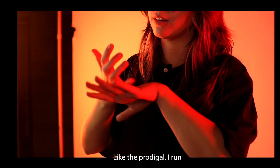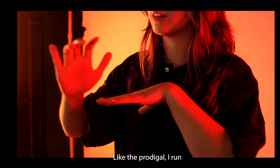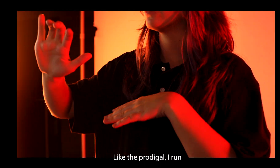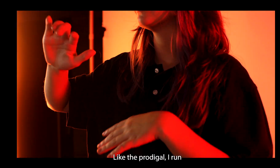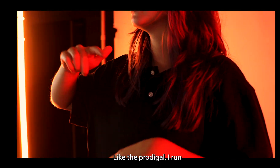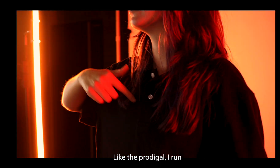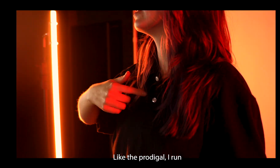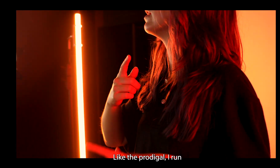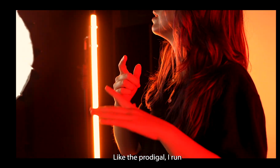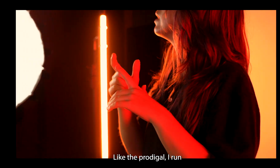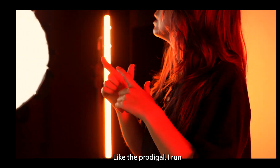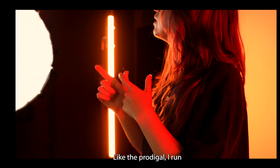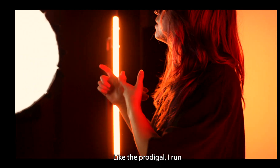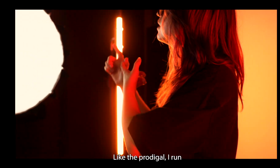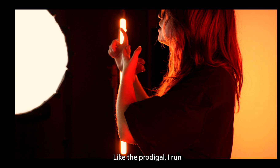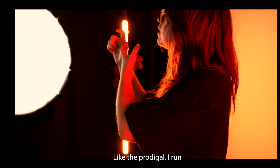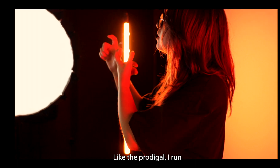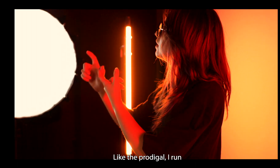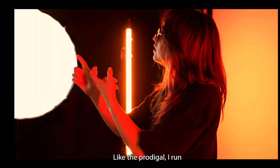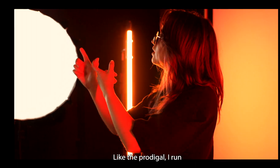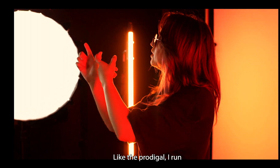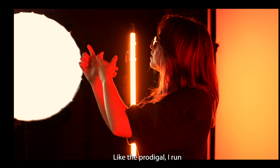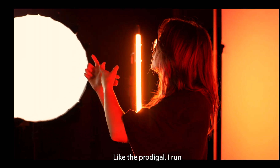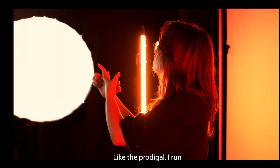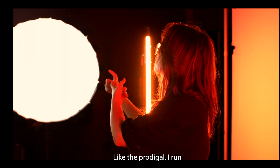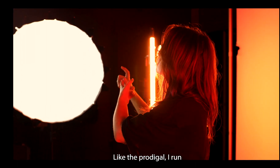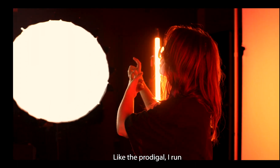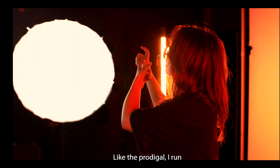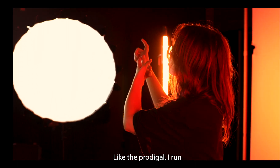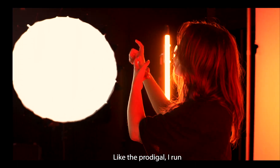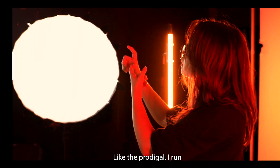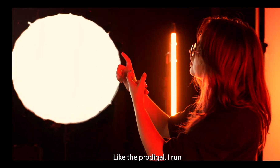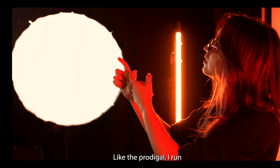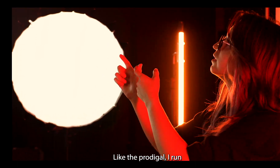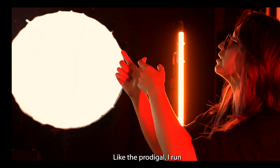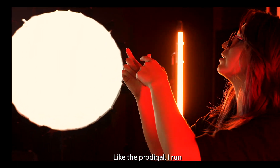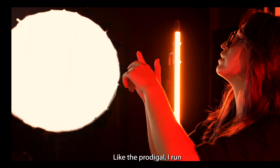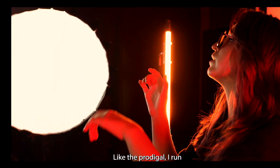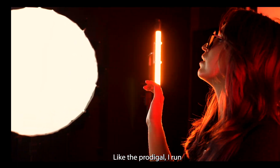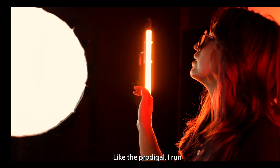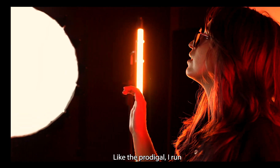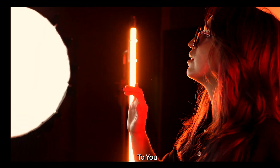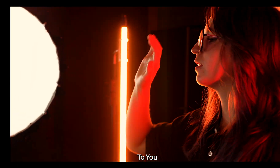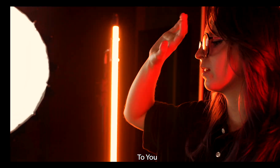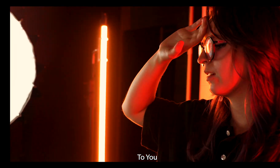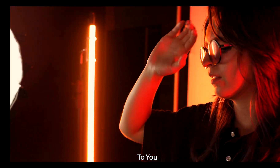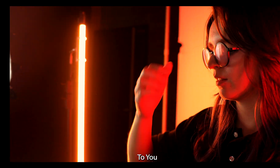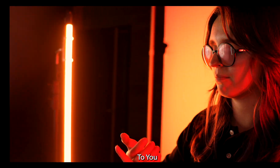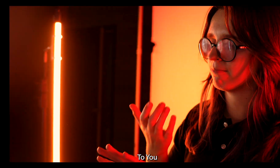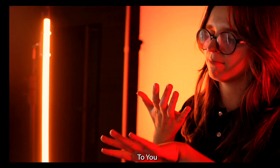Like the prodigal I run to you